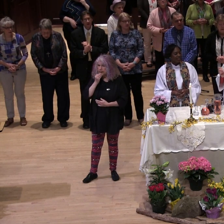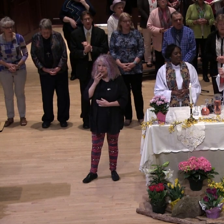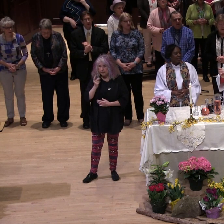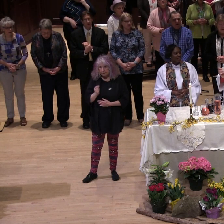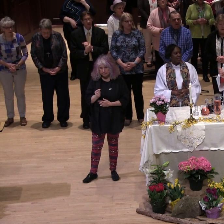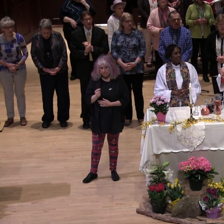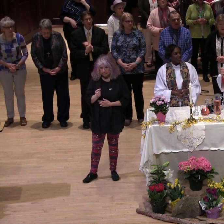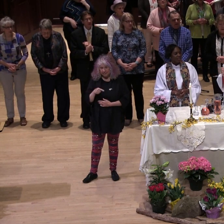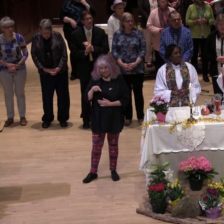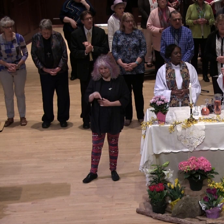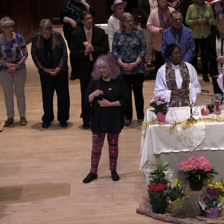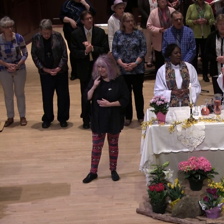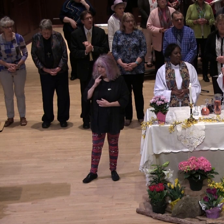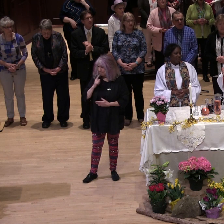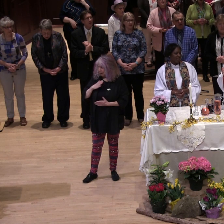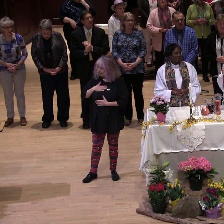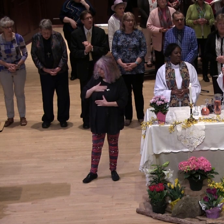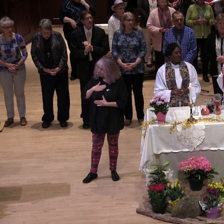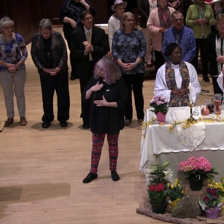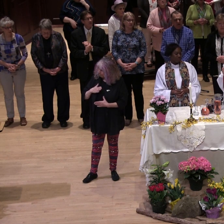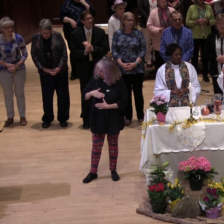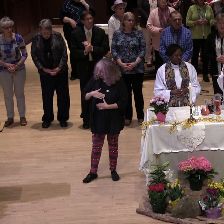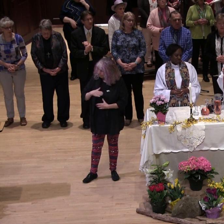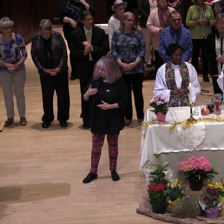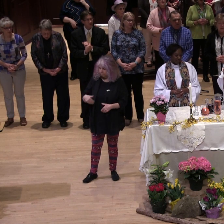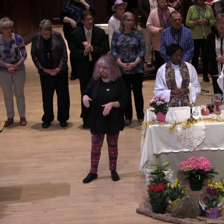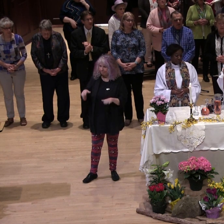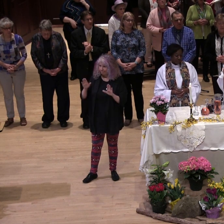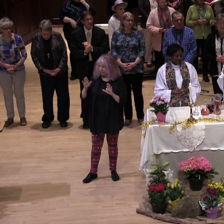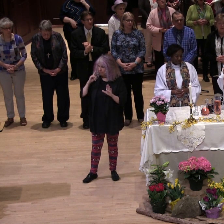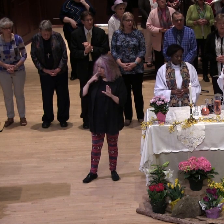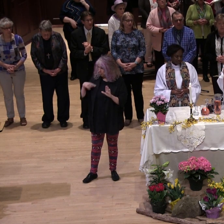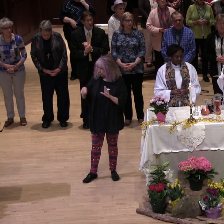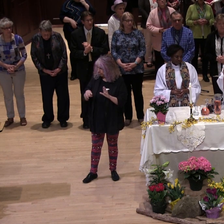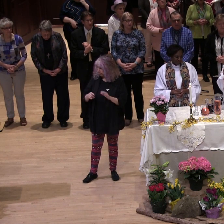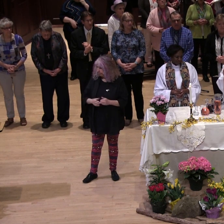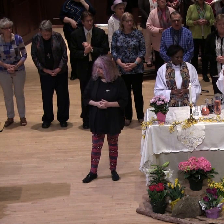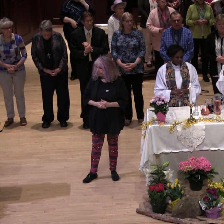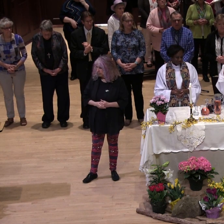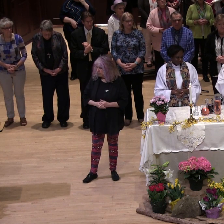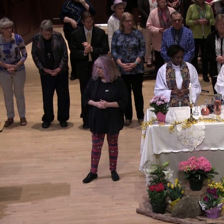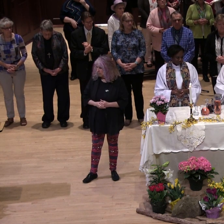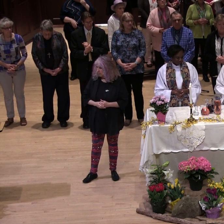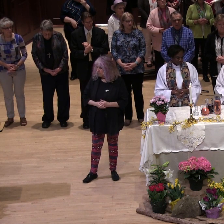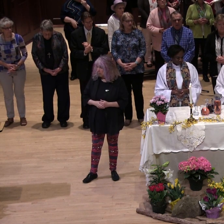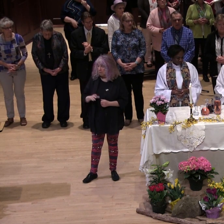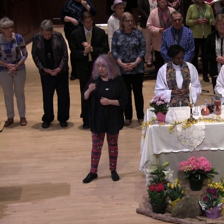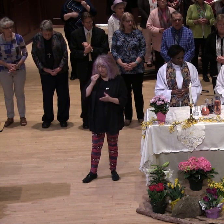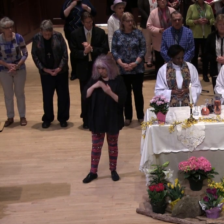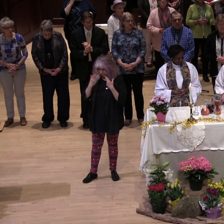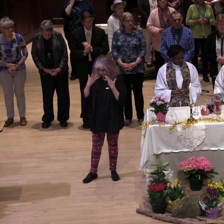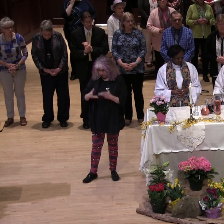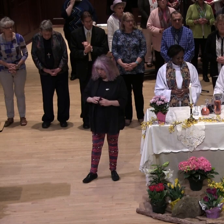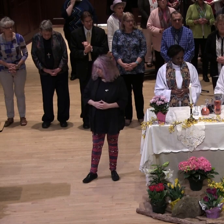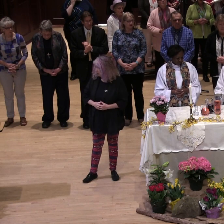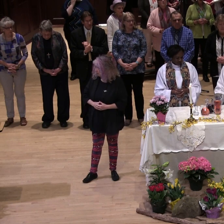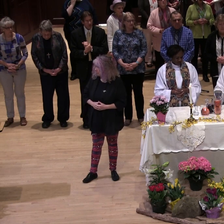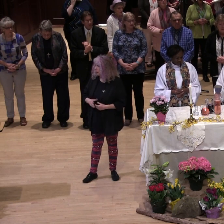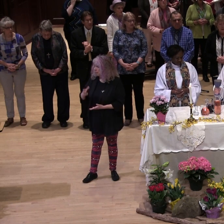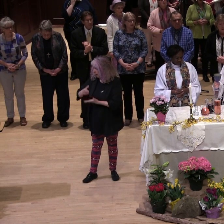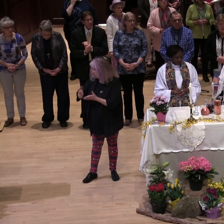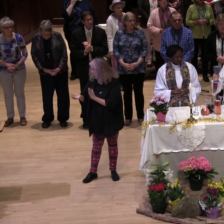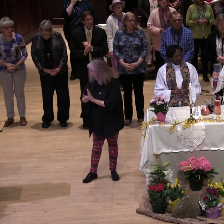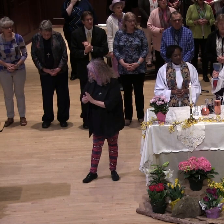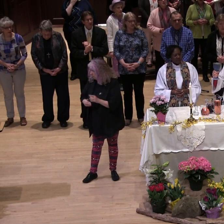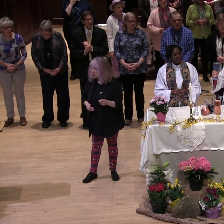it. This is my body, which will be given up for you." When supper was ended, he took the